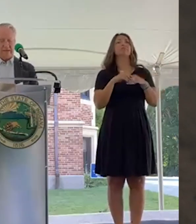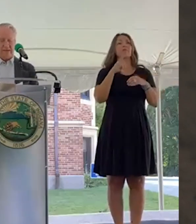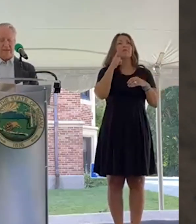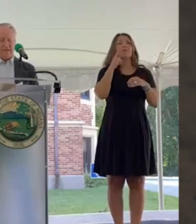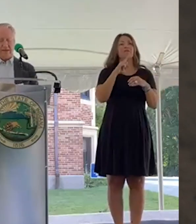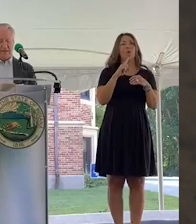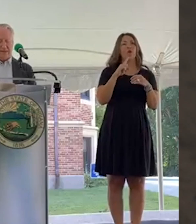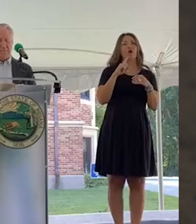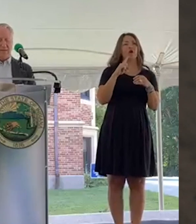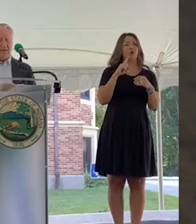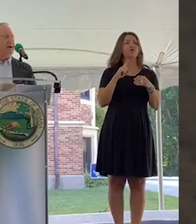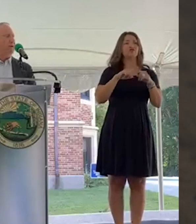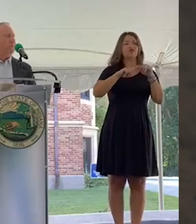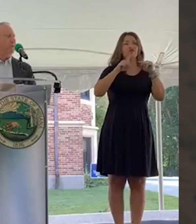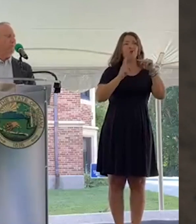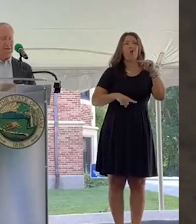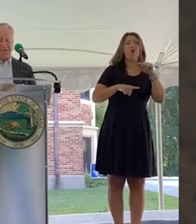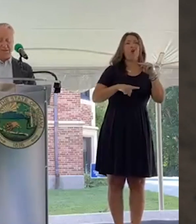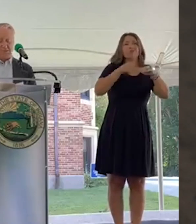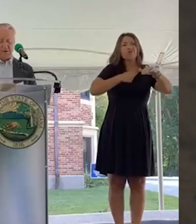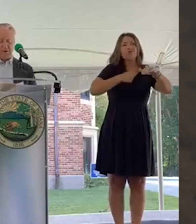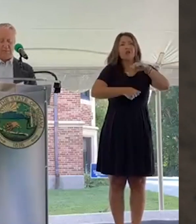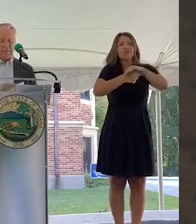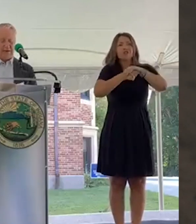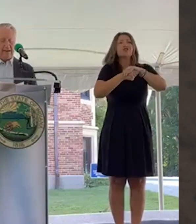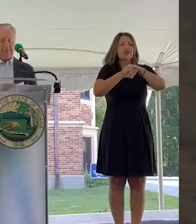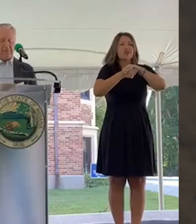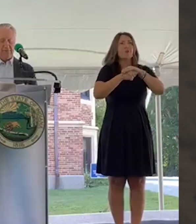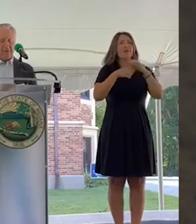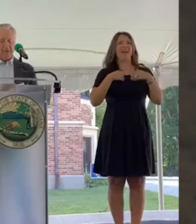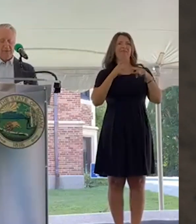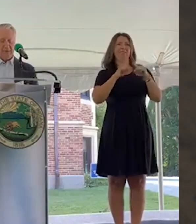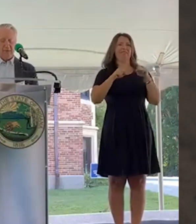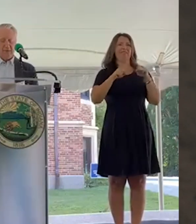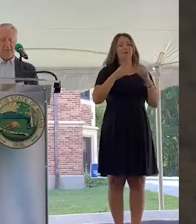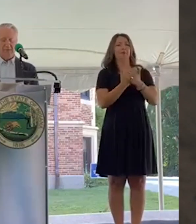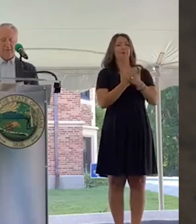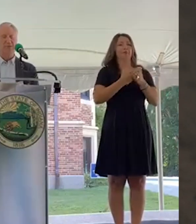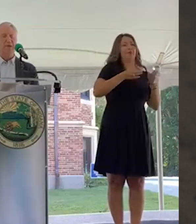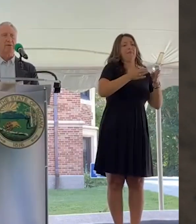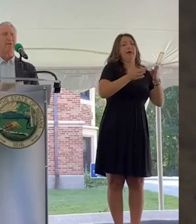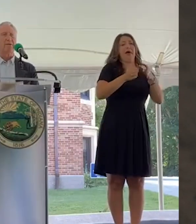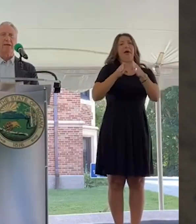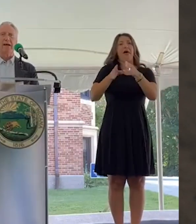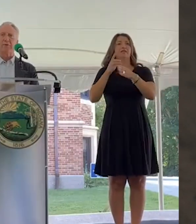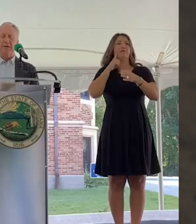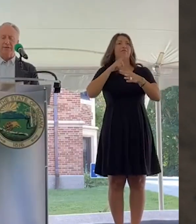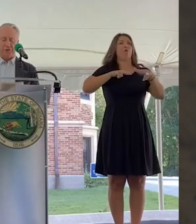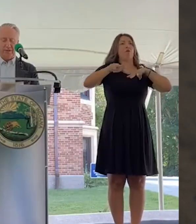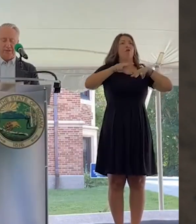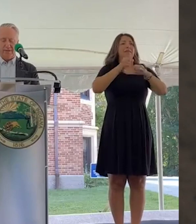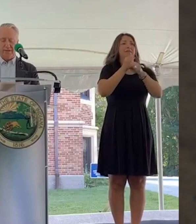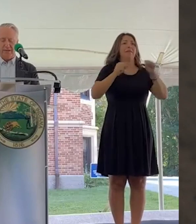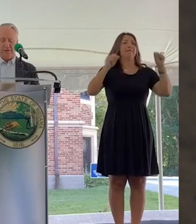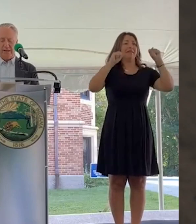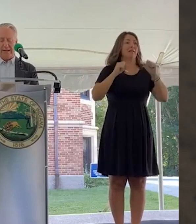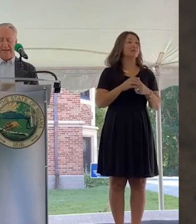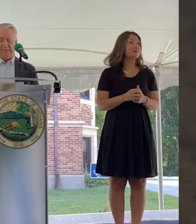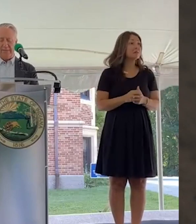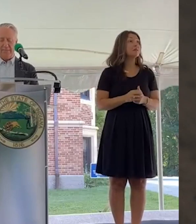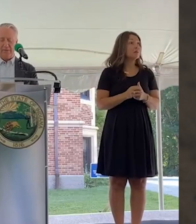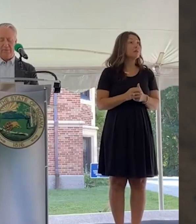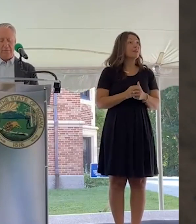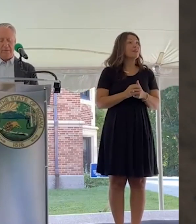in the design and be combined with various walking paths. In the true spirit of collaboration, a